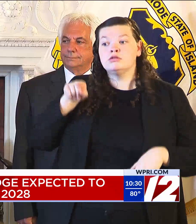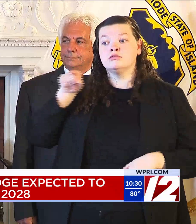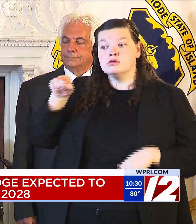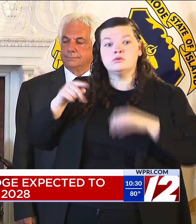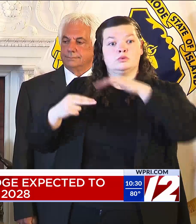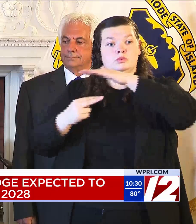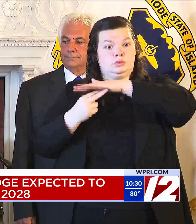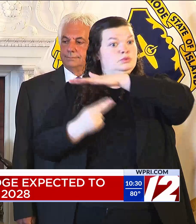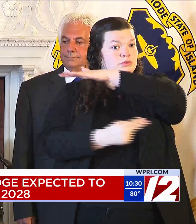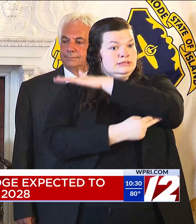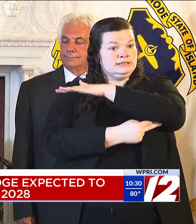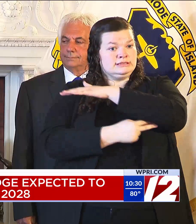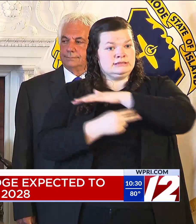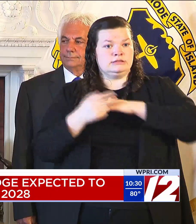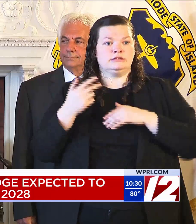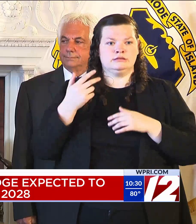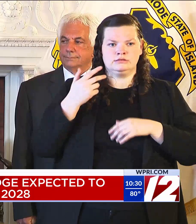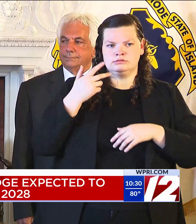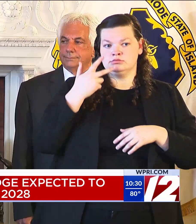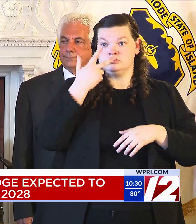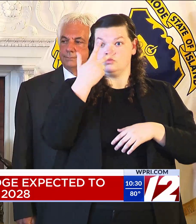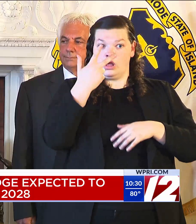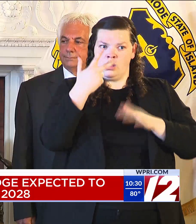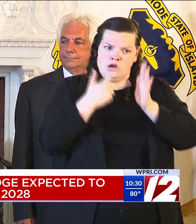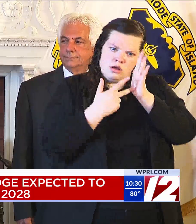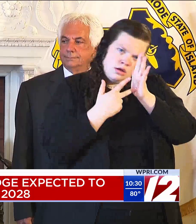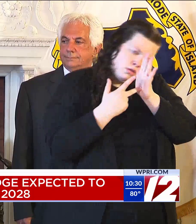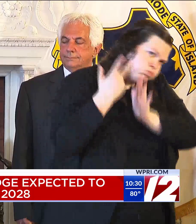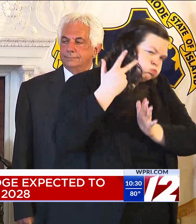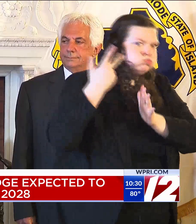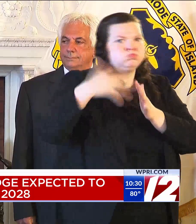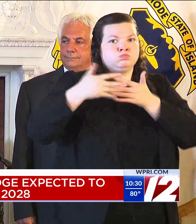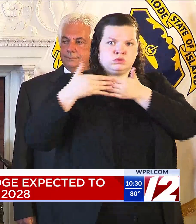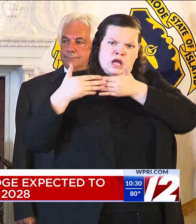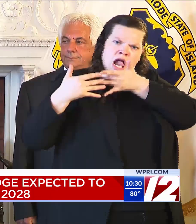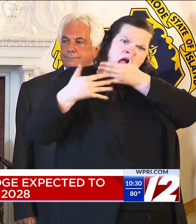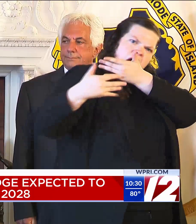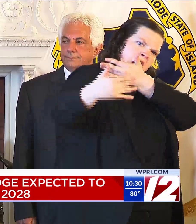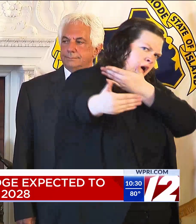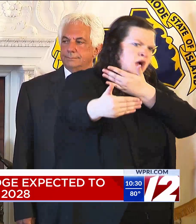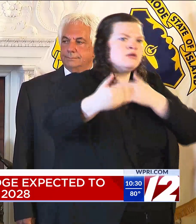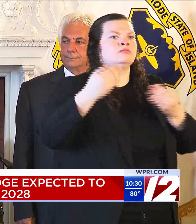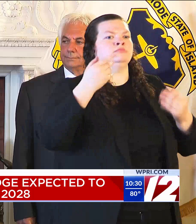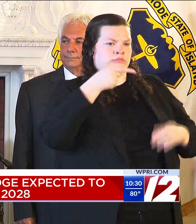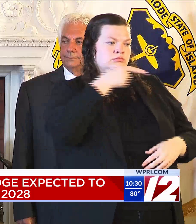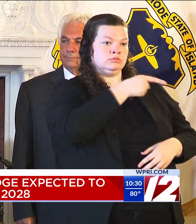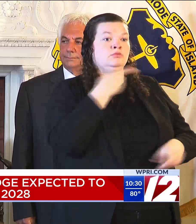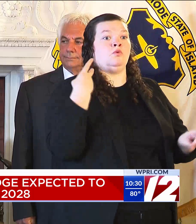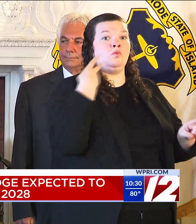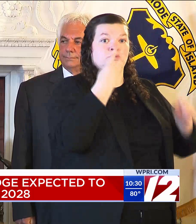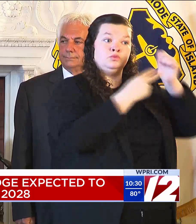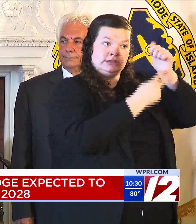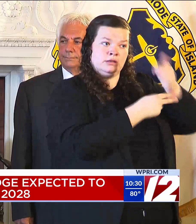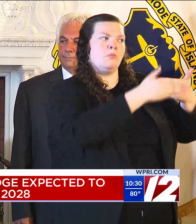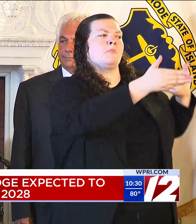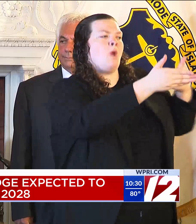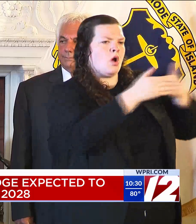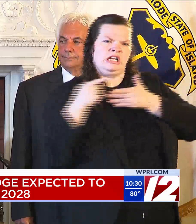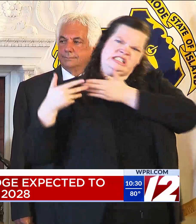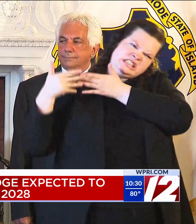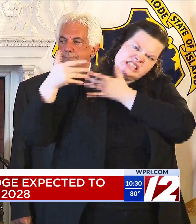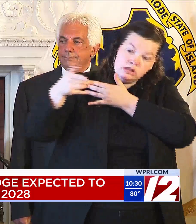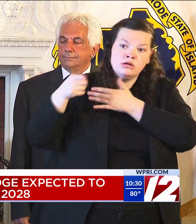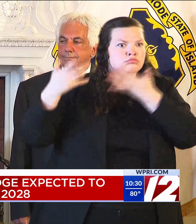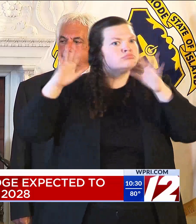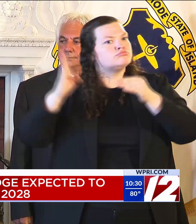on the Washington job, was completed in roughly 2 years, also gave us assurance that it was the right choice to select as a